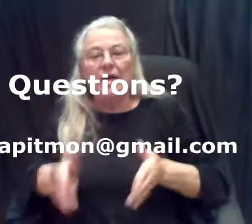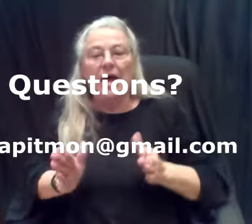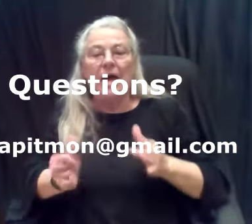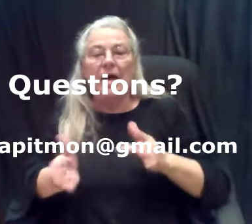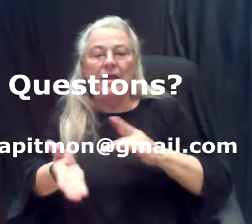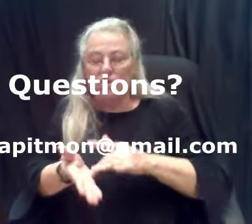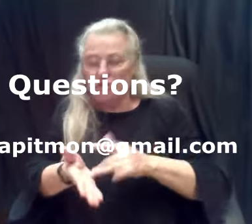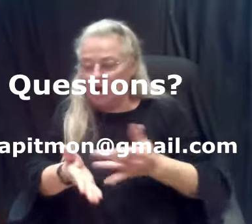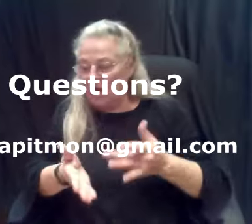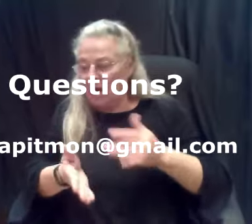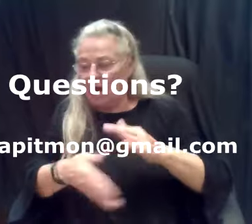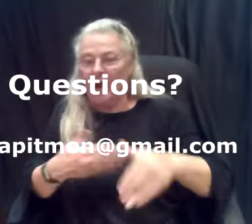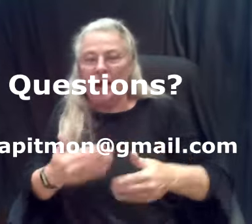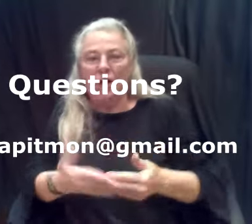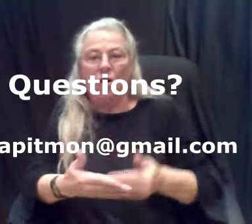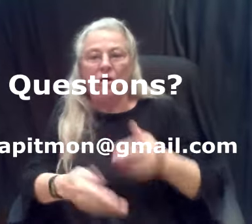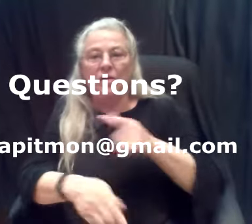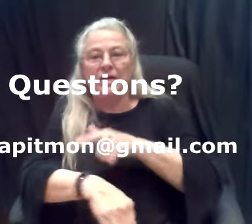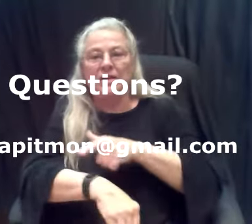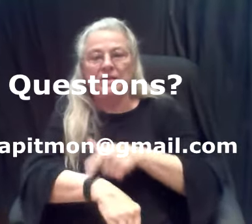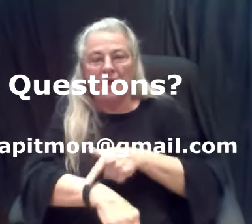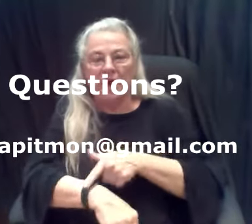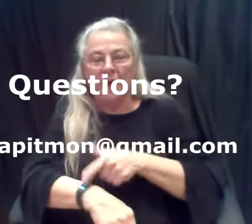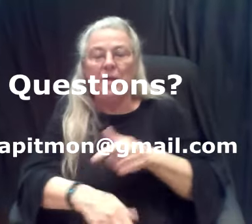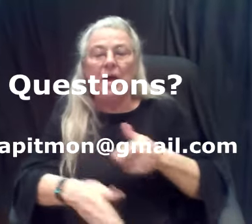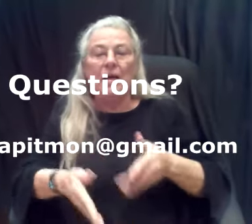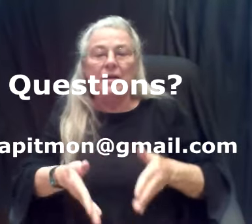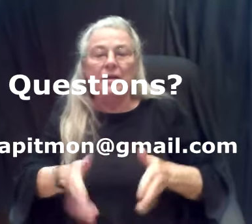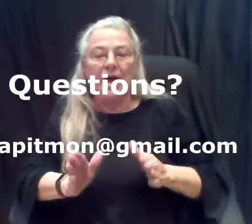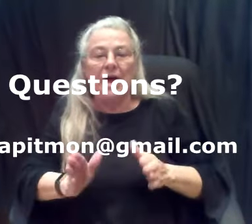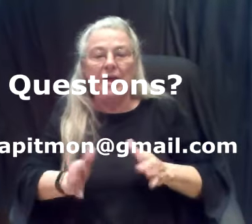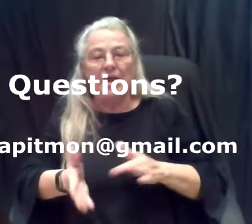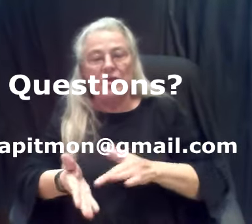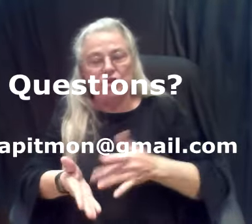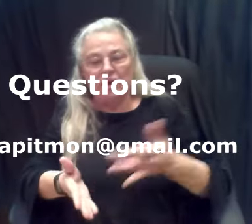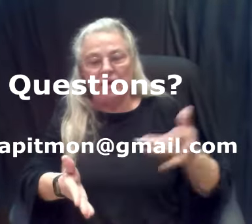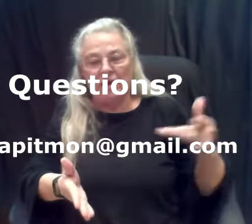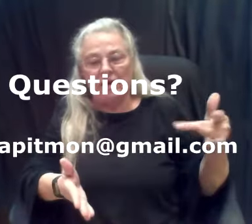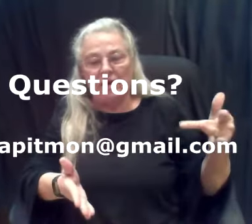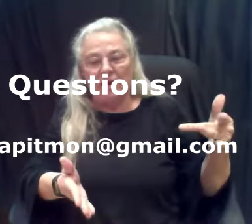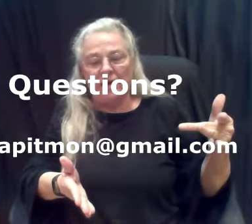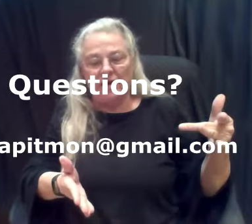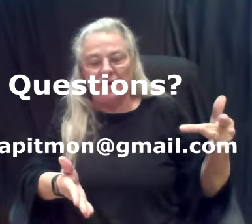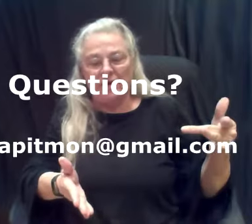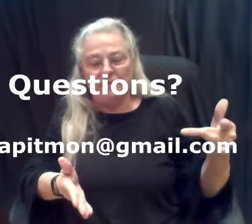let it shine all the time, let it shine.